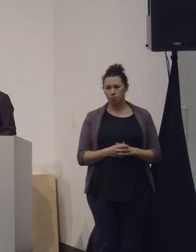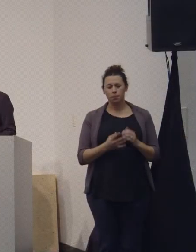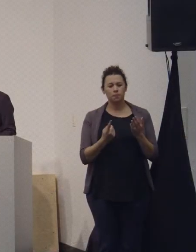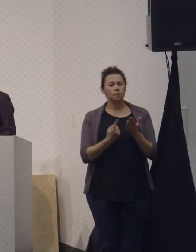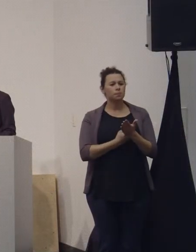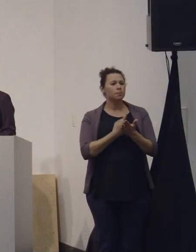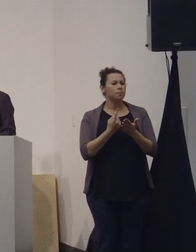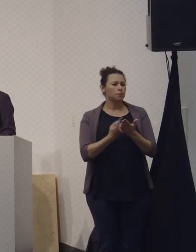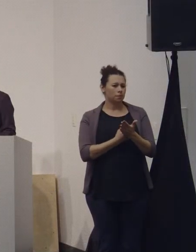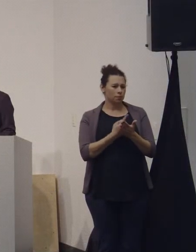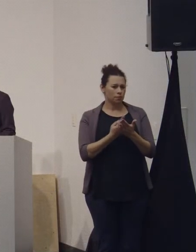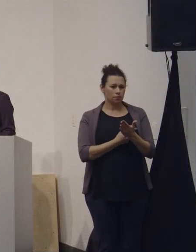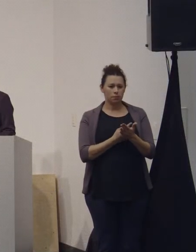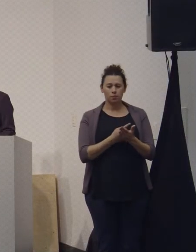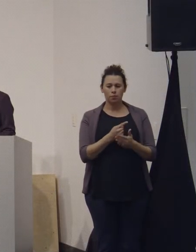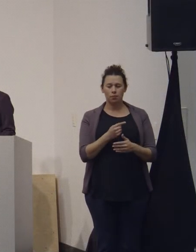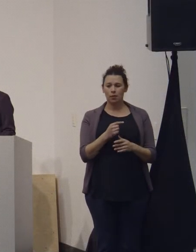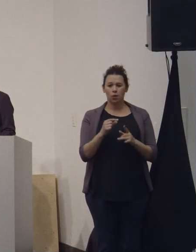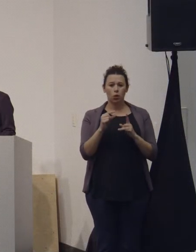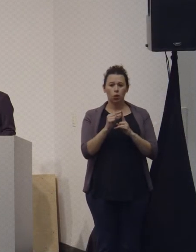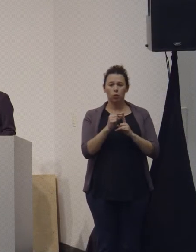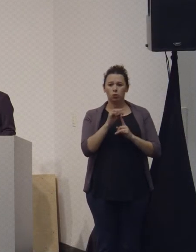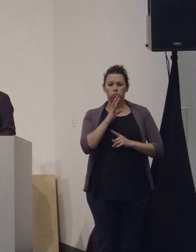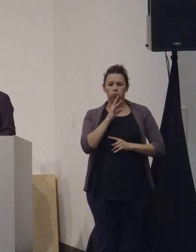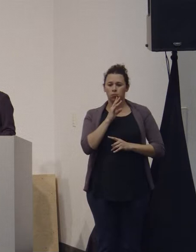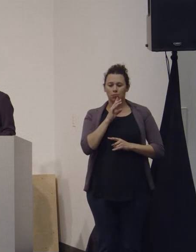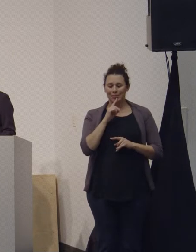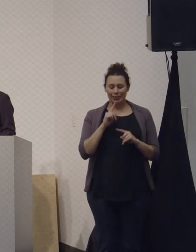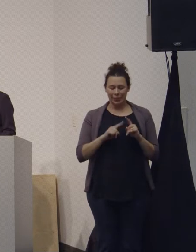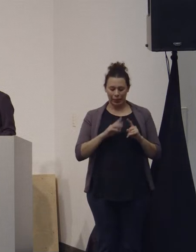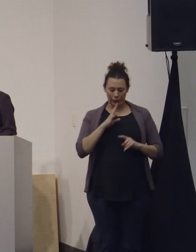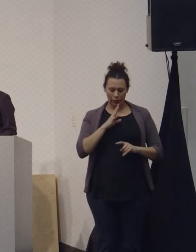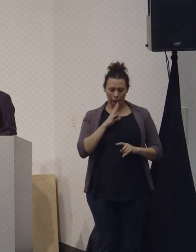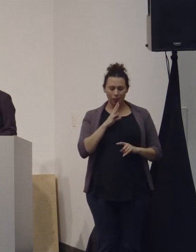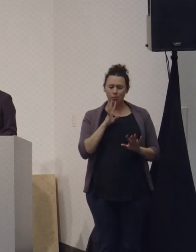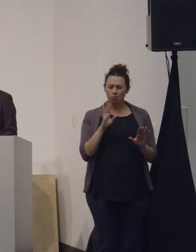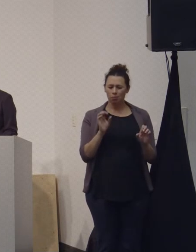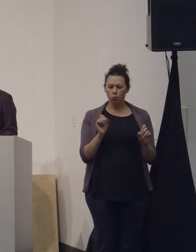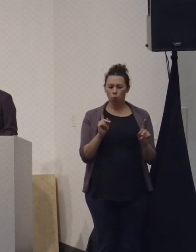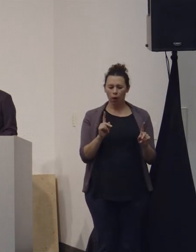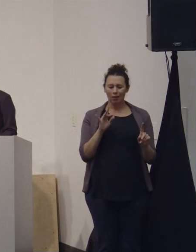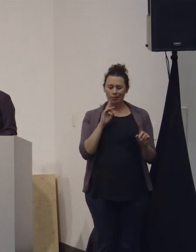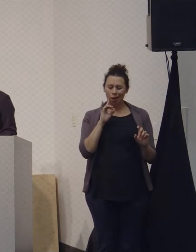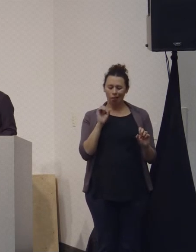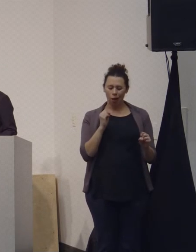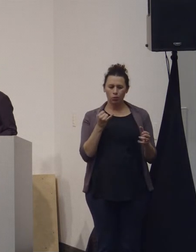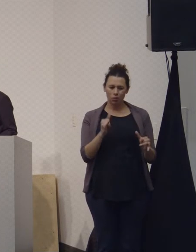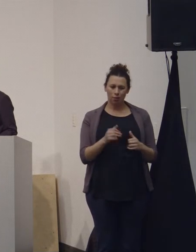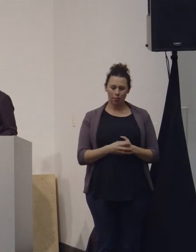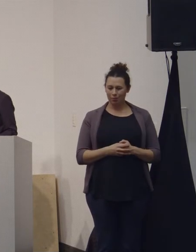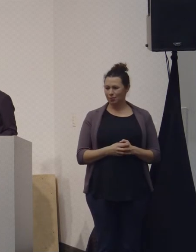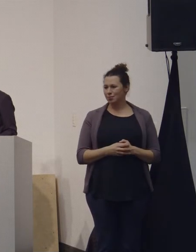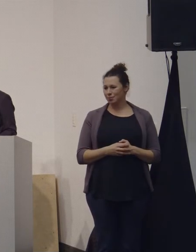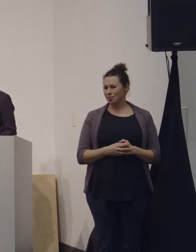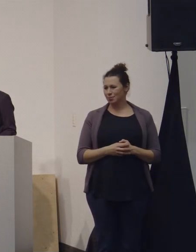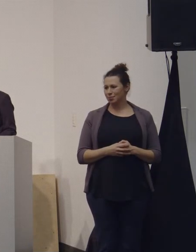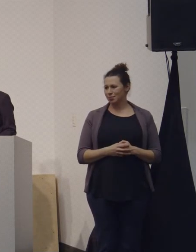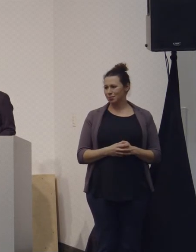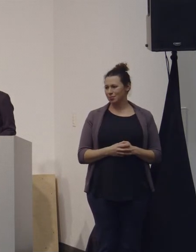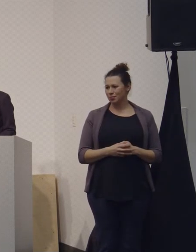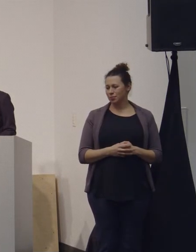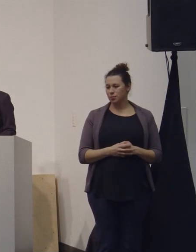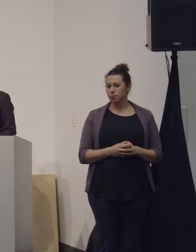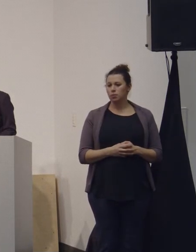Sometimes it's the unspoken words that speak the loudest. By partnering with other forward-thinking